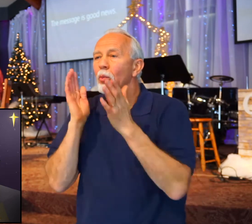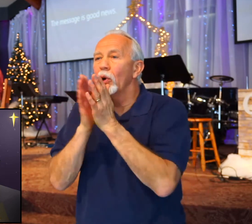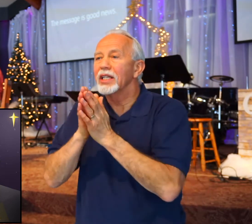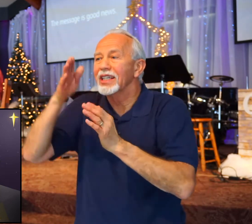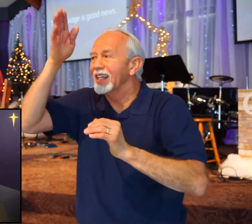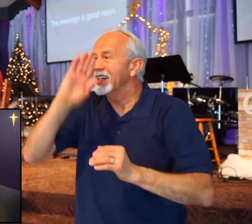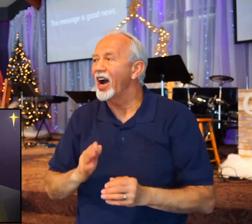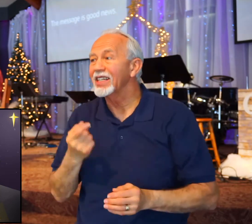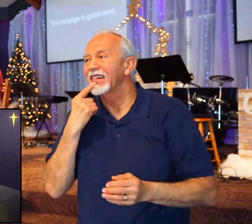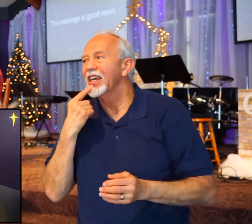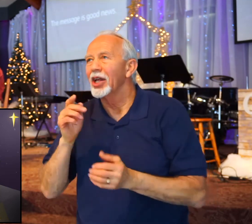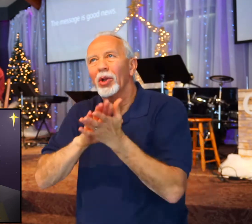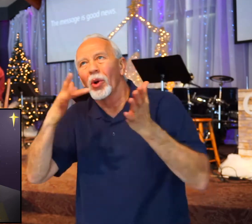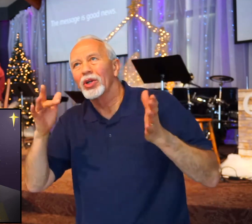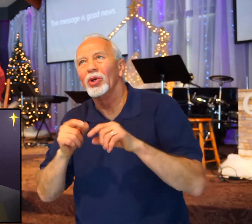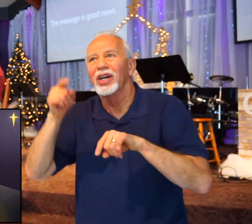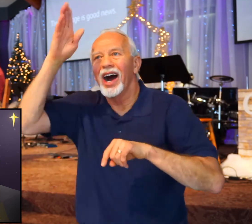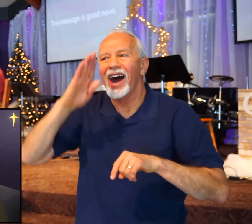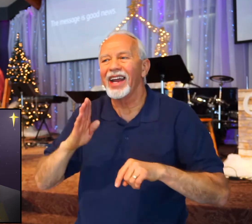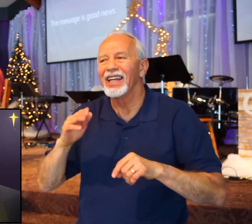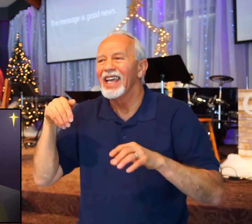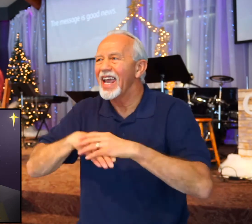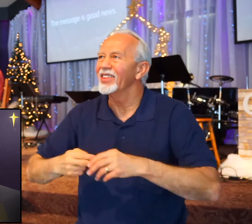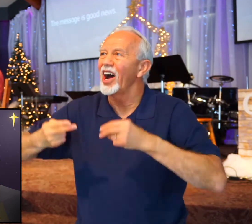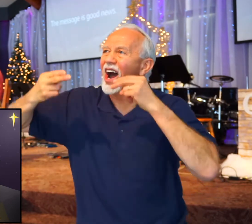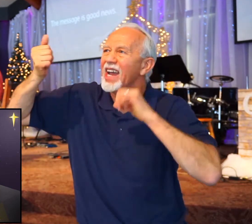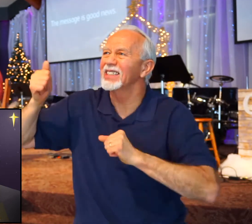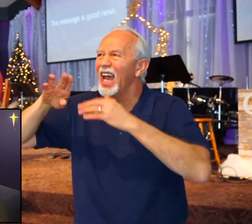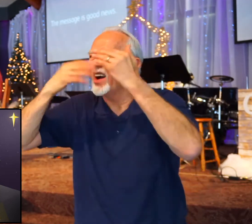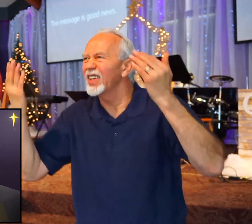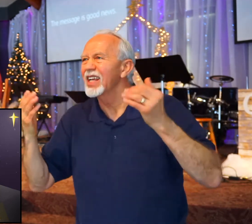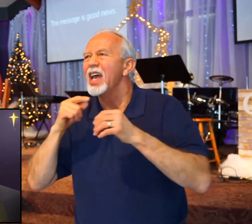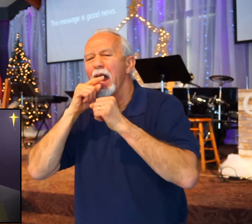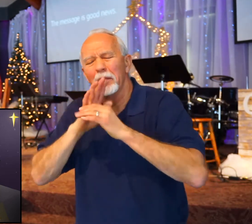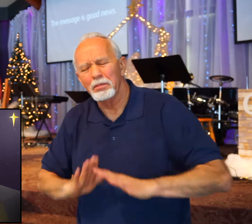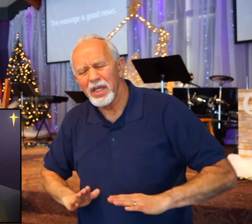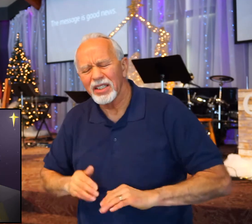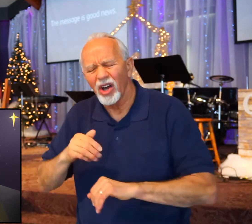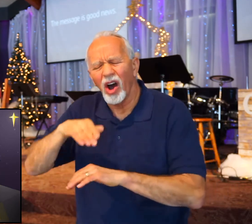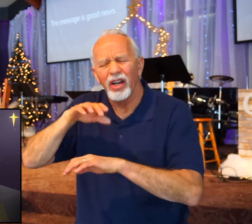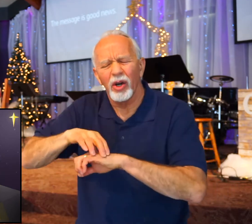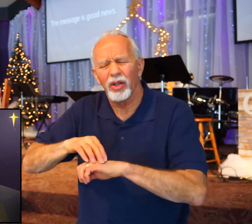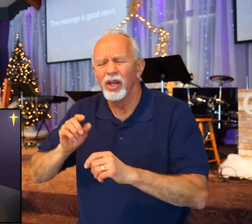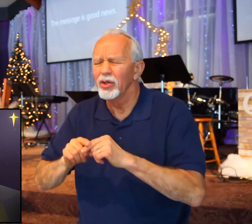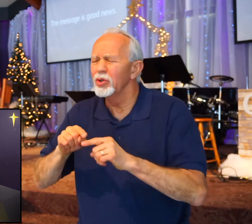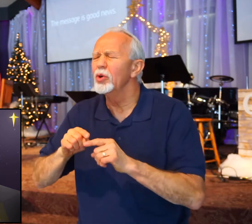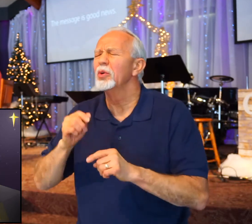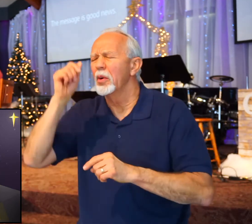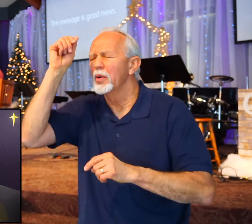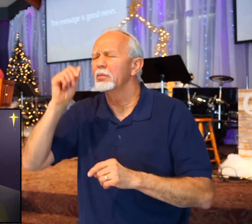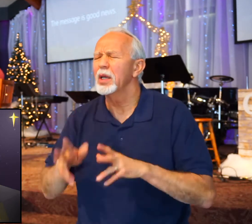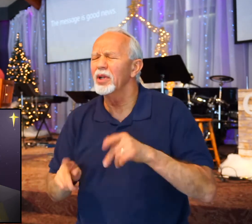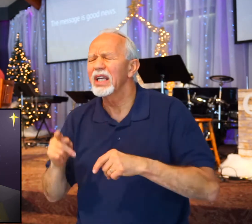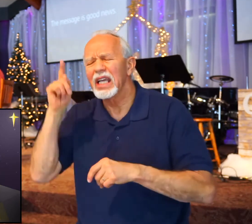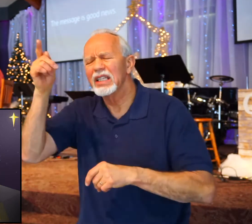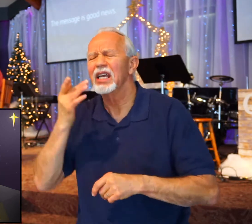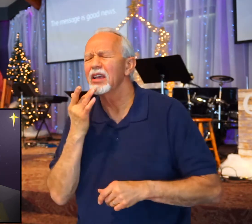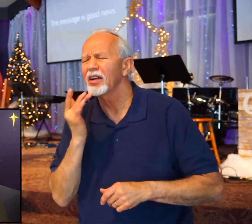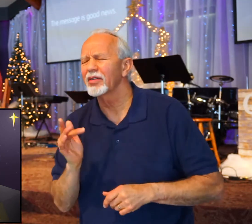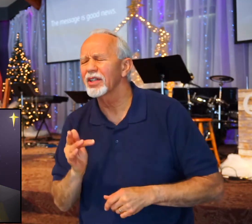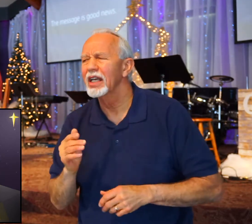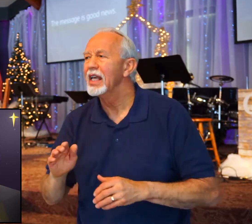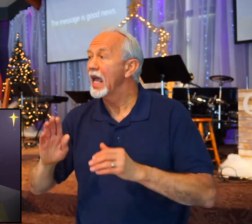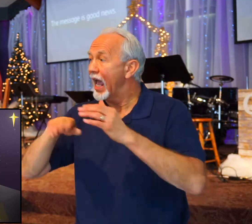praising God and saying, "Glory to God in the highest heaven and peace on earth to people He favors." We see a